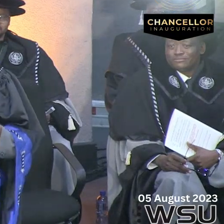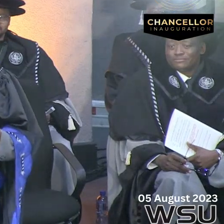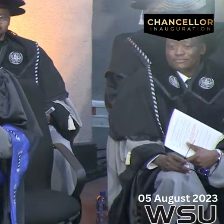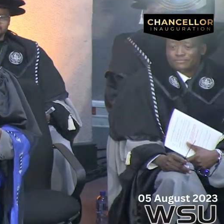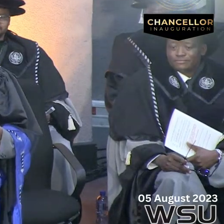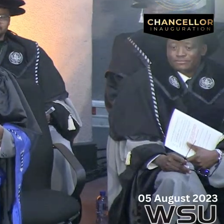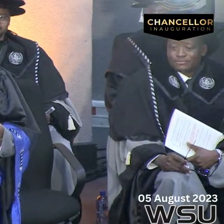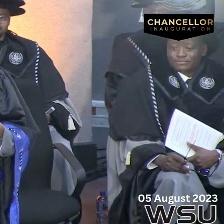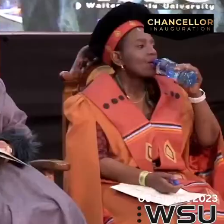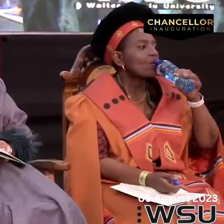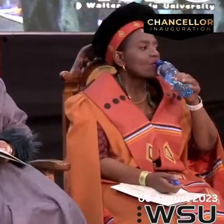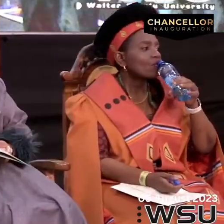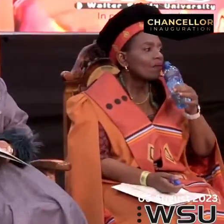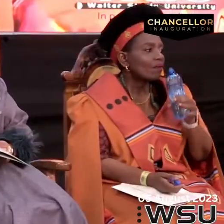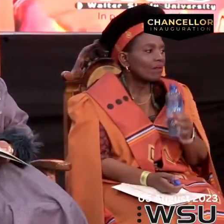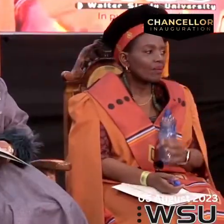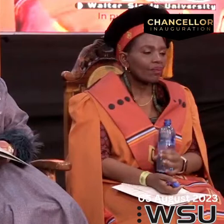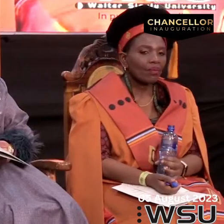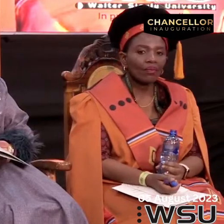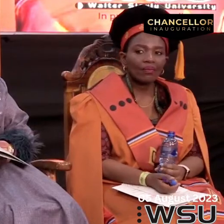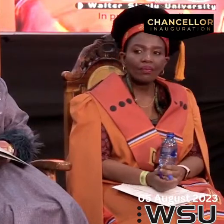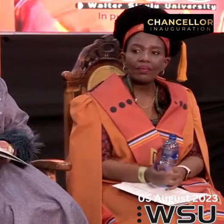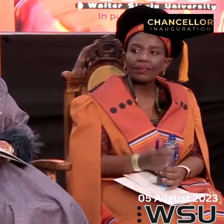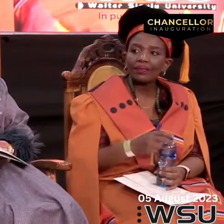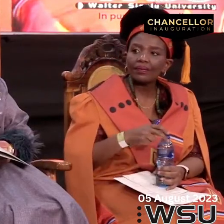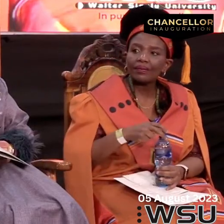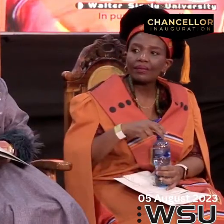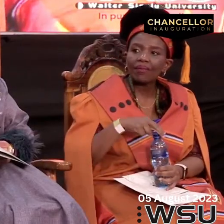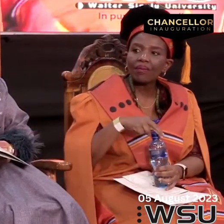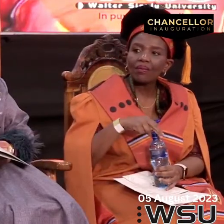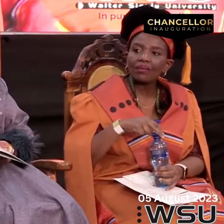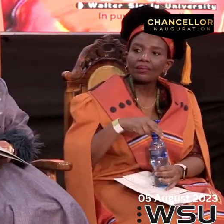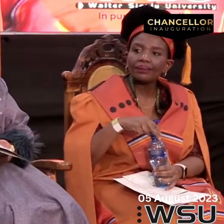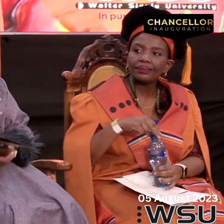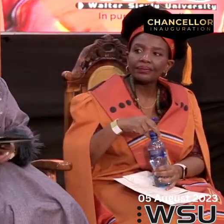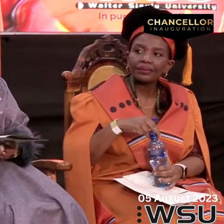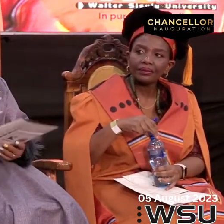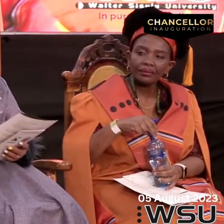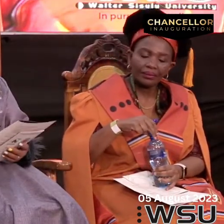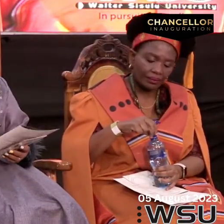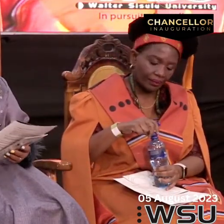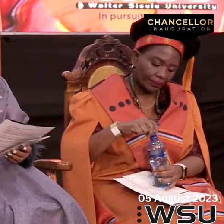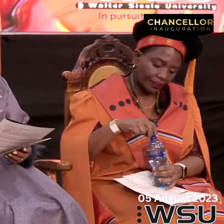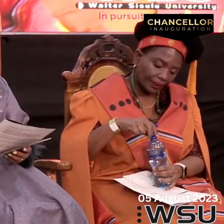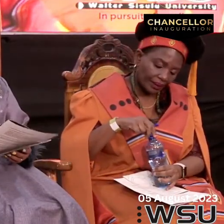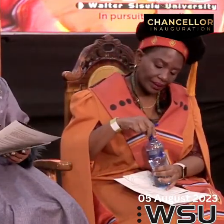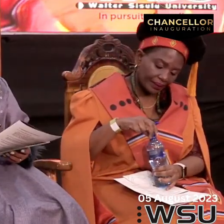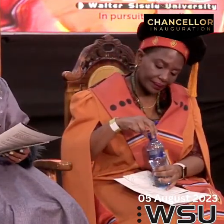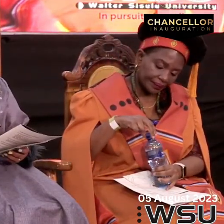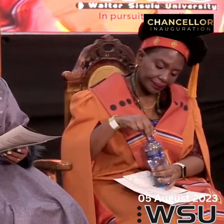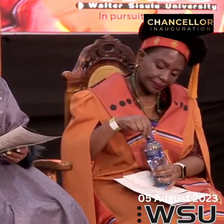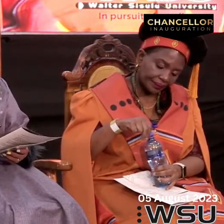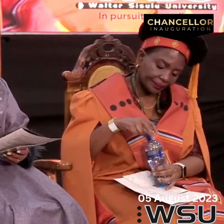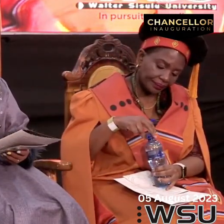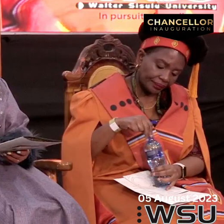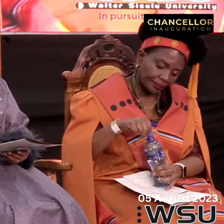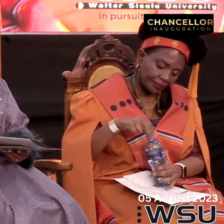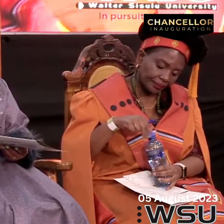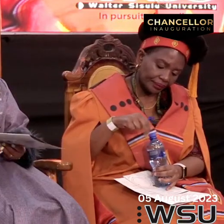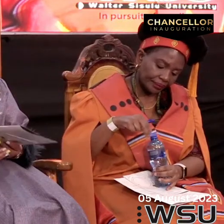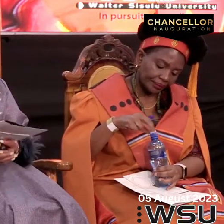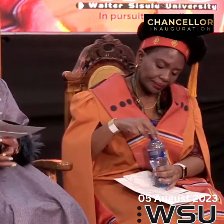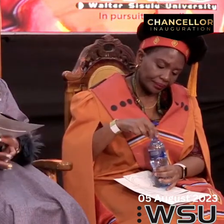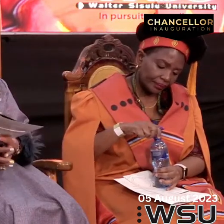The greatest thing is that the hands of the milking cows